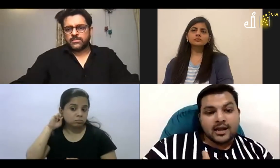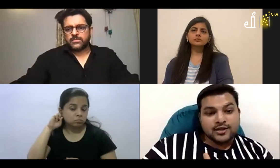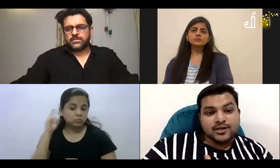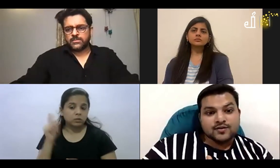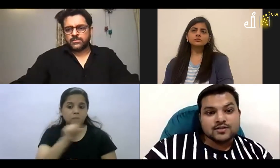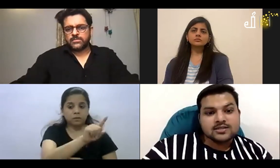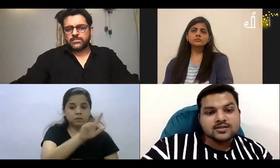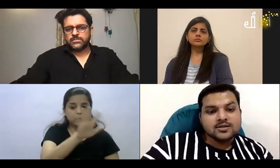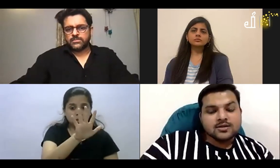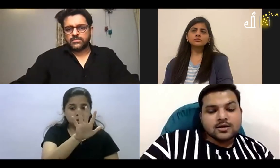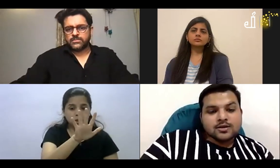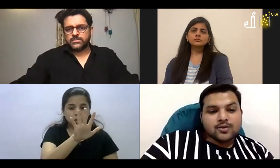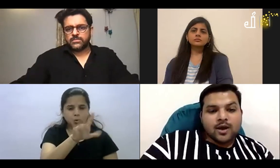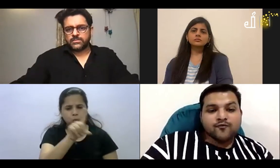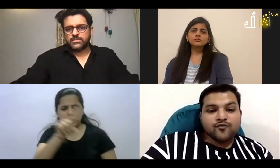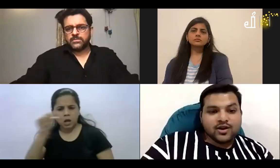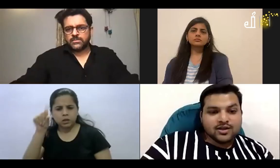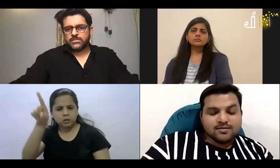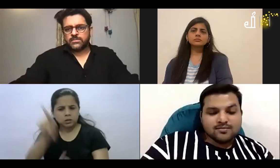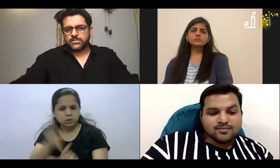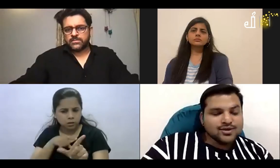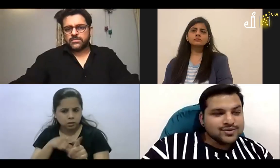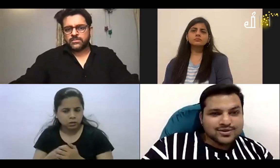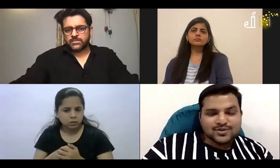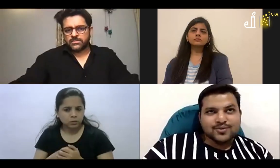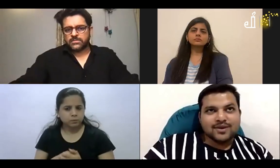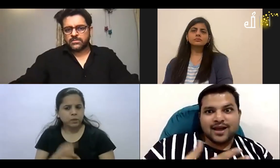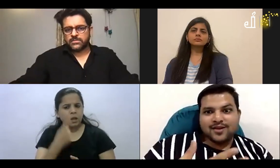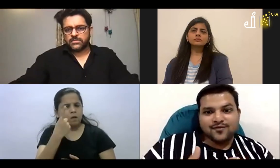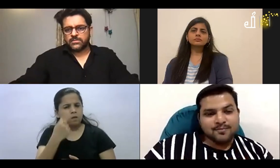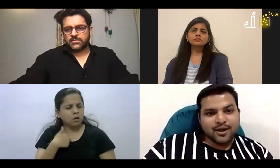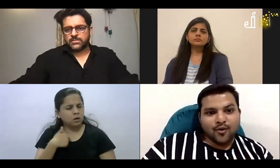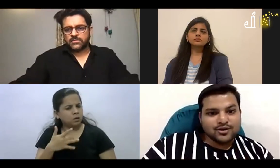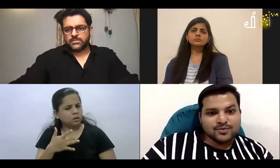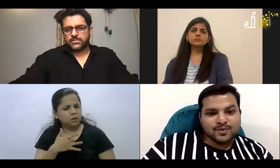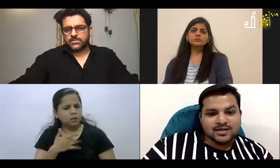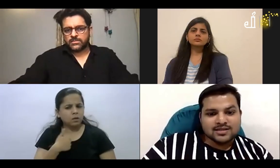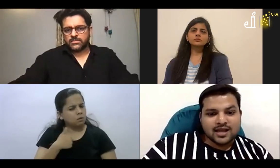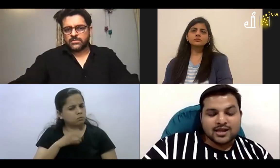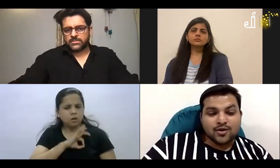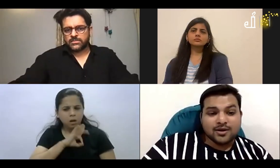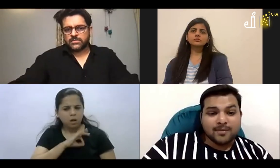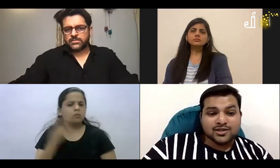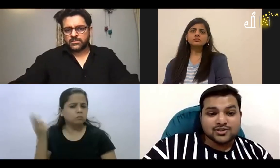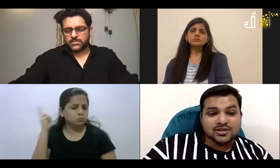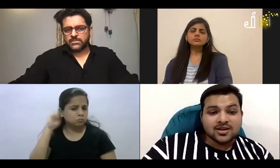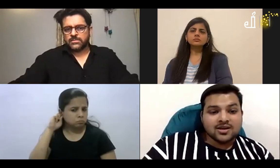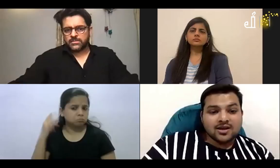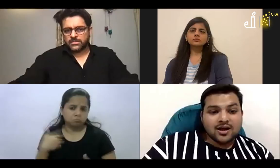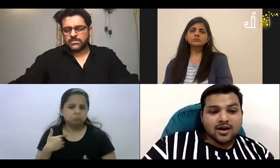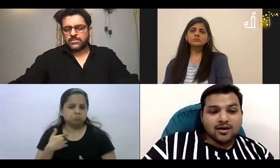and 19 years. So I'm very used to life with my cochlear implants, and I cannot